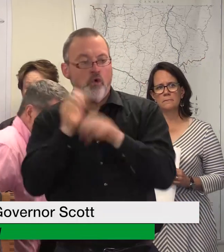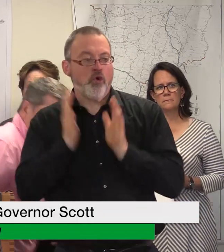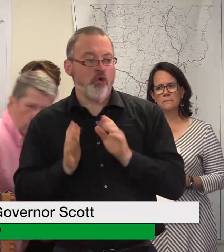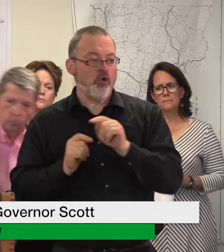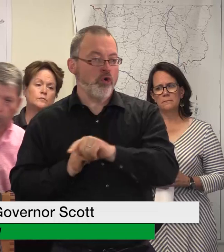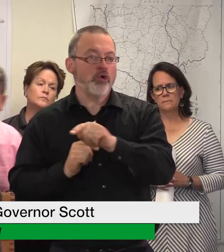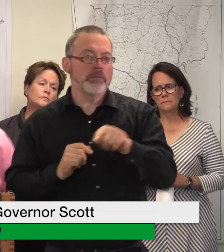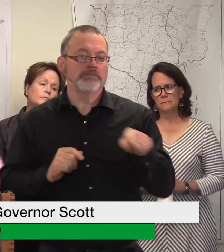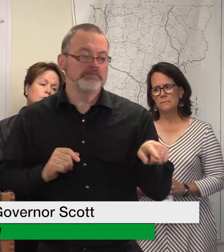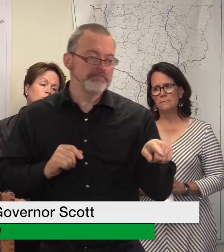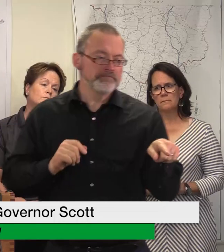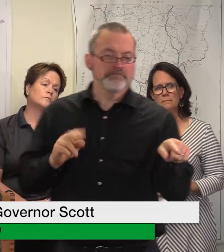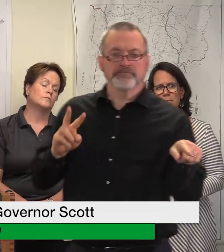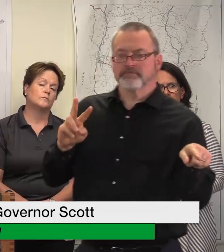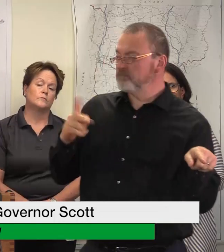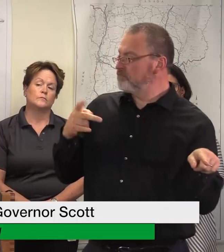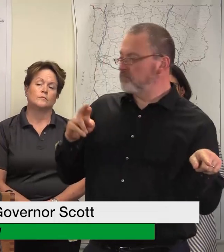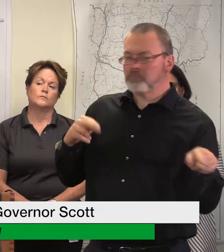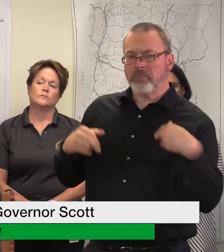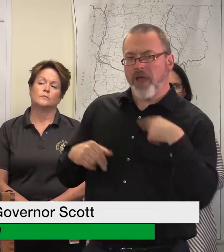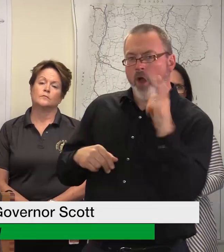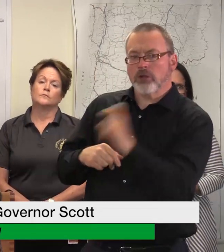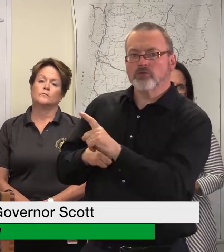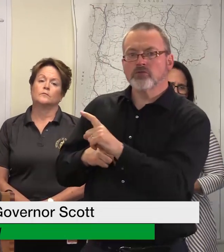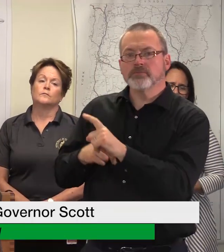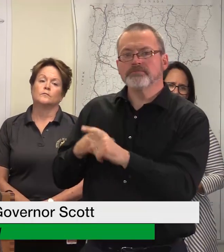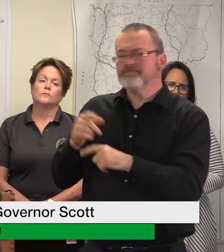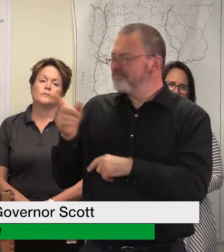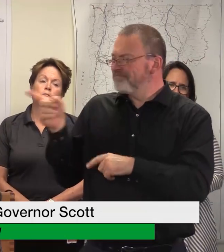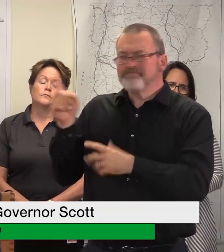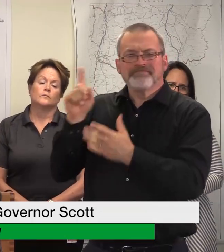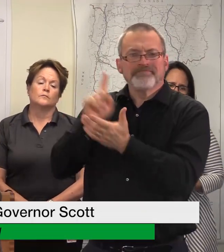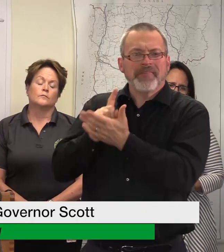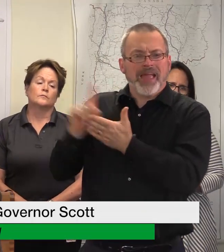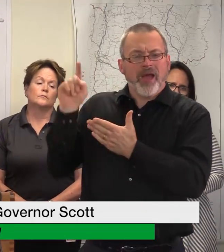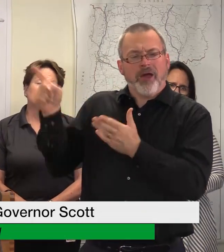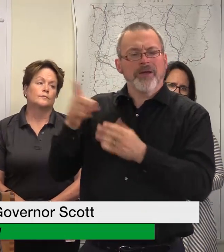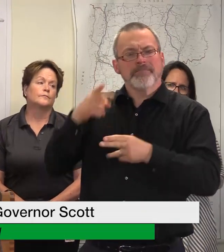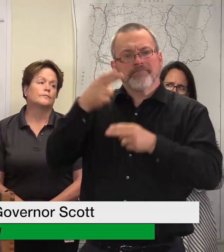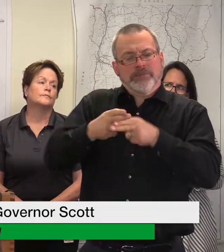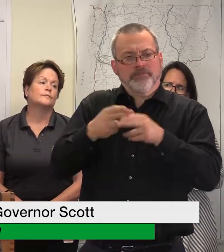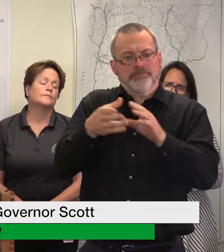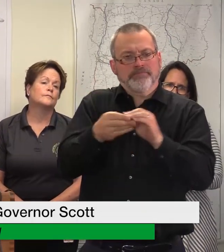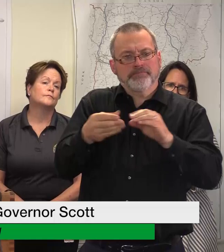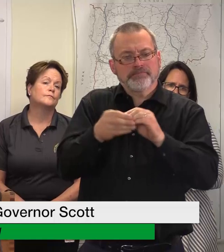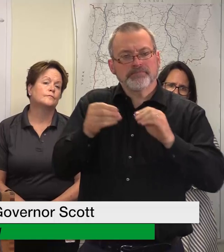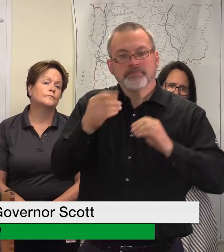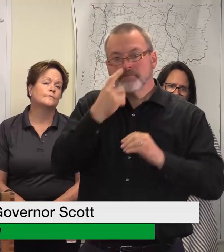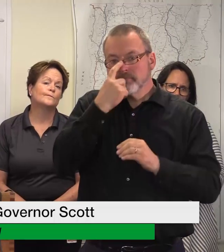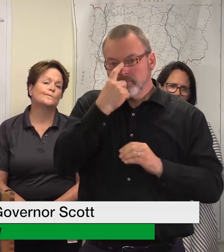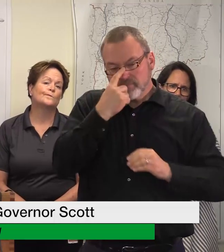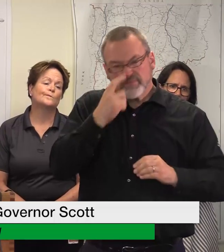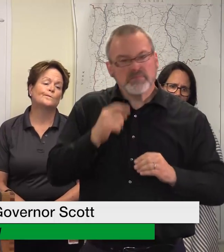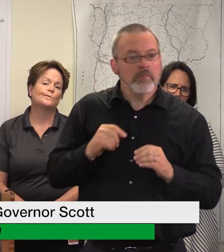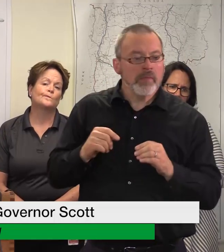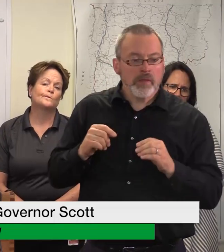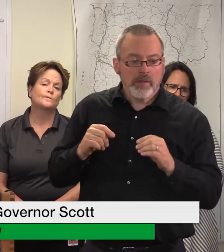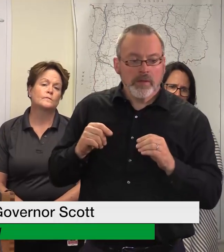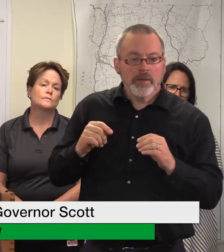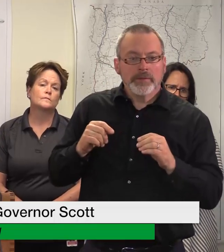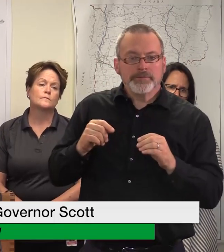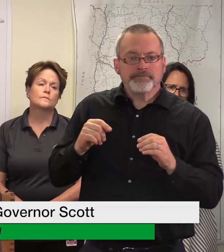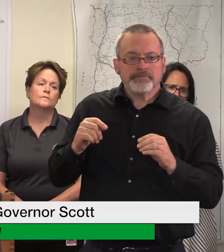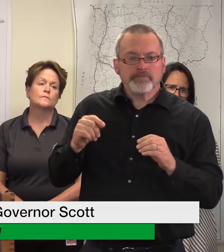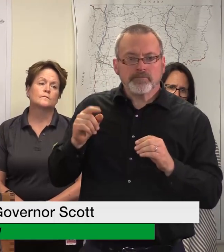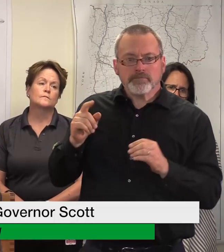Anson, you mentioned last week, I think, or the week before, that you had some